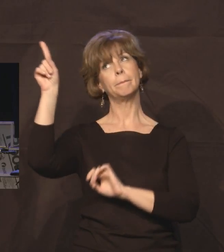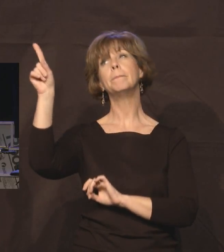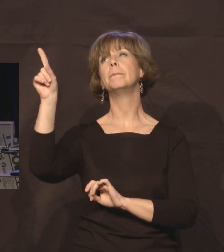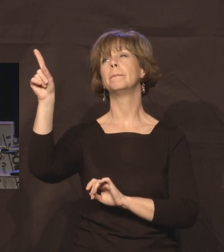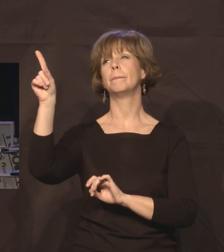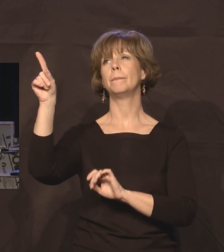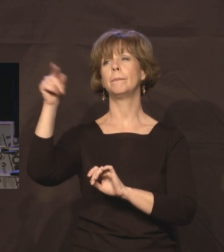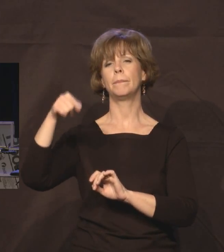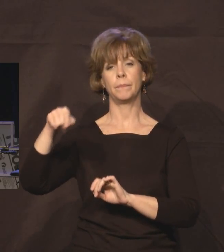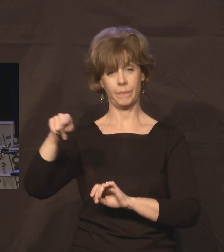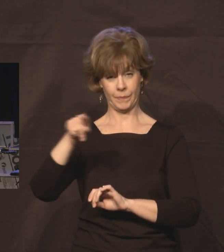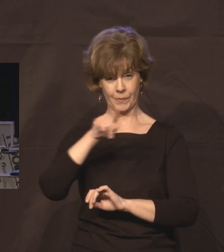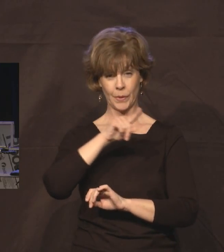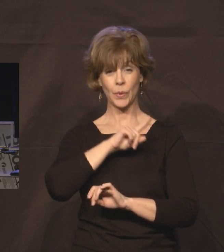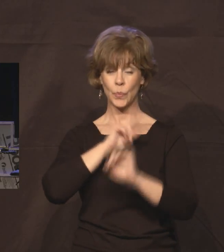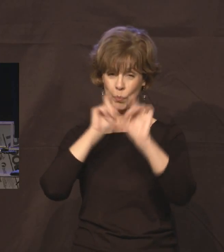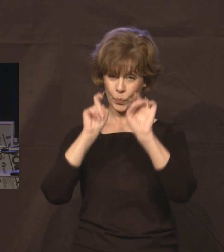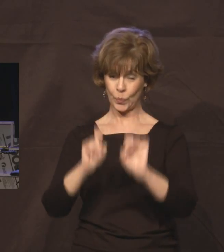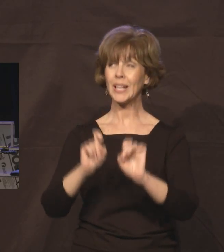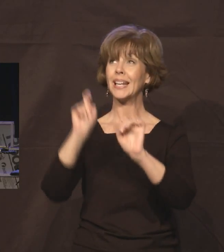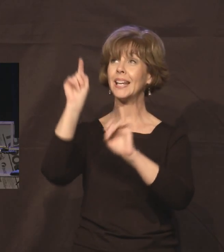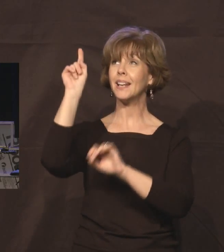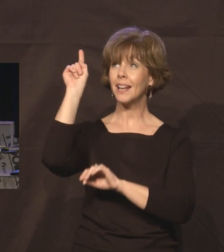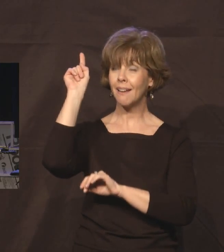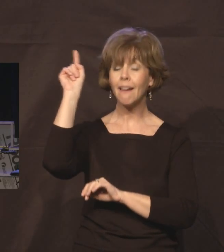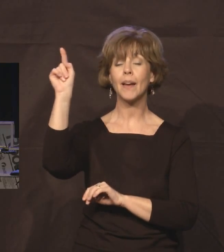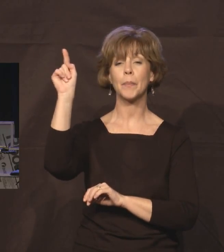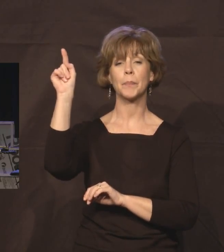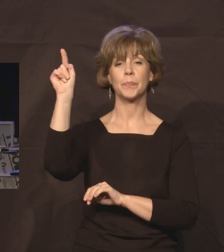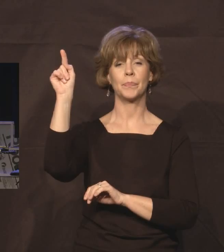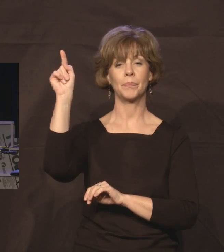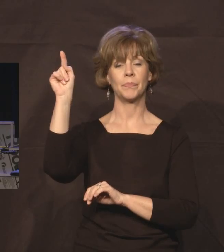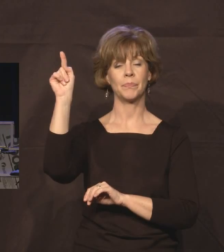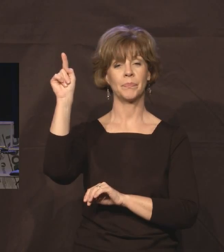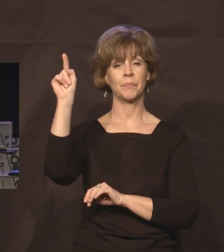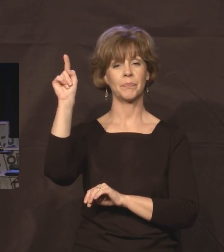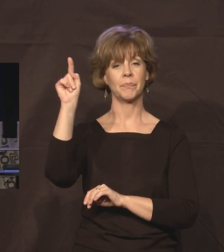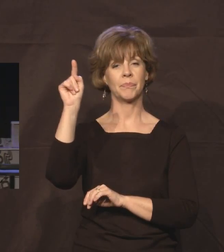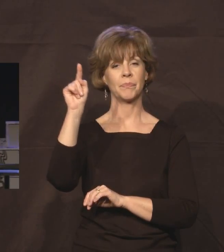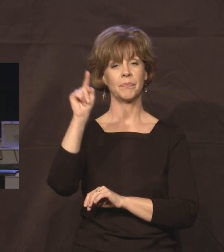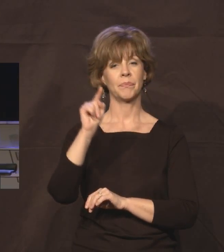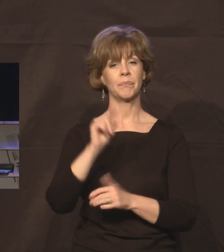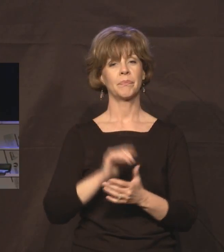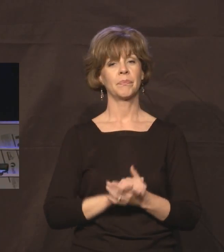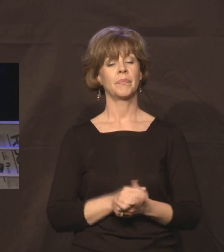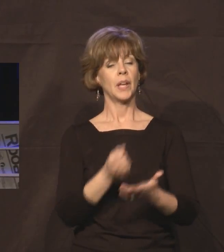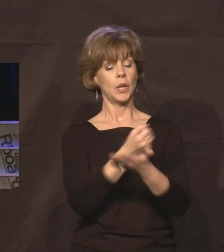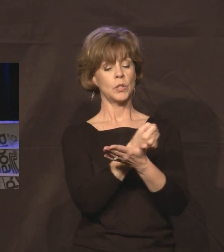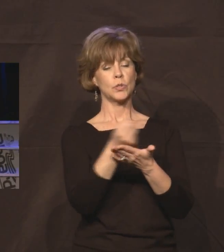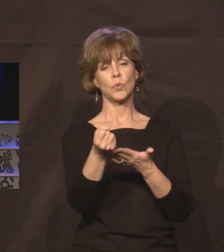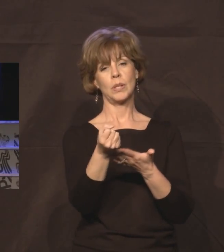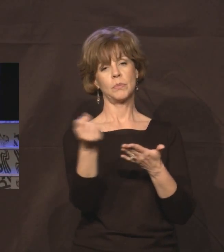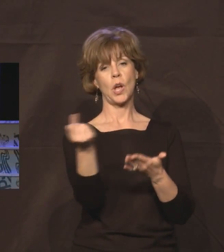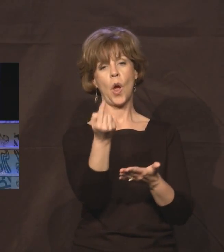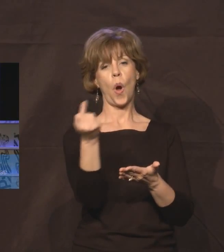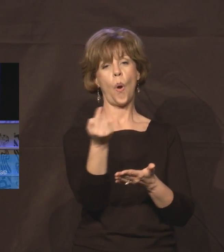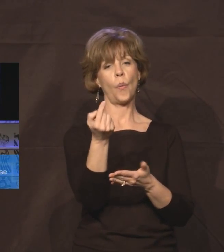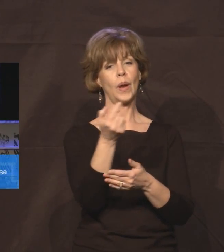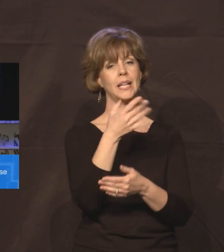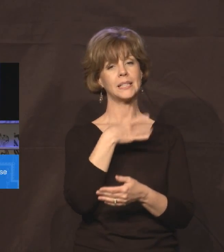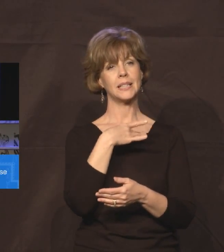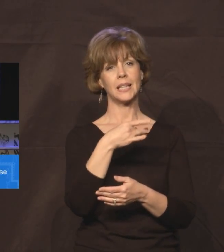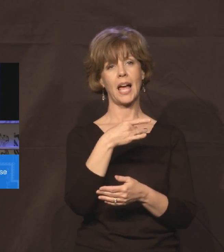We need him. See, in the promise, there's a verse that I've always liked. It's in Psalm 34, verse 18.